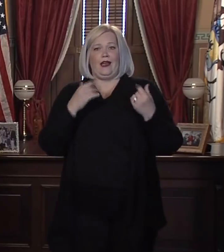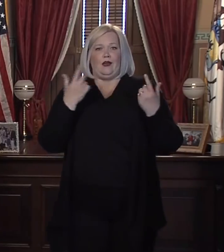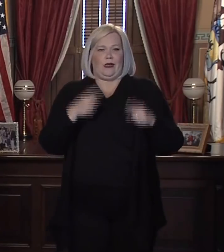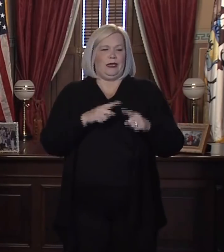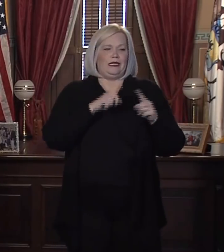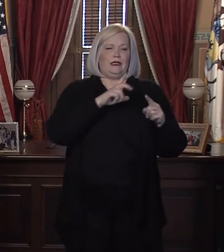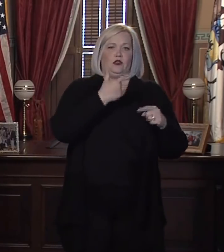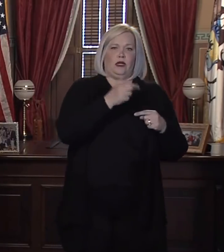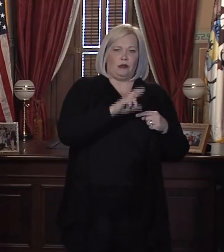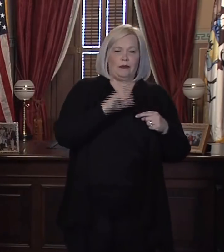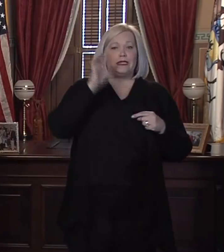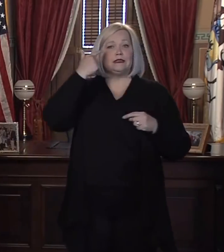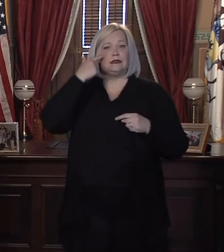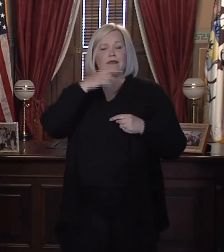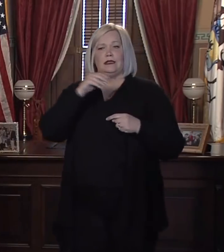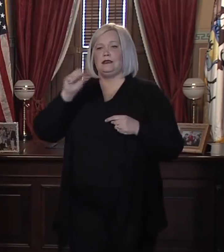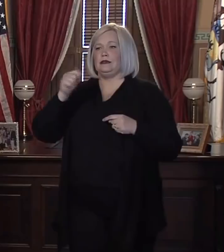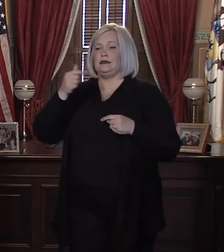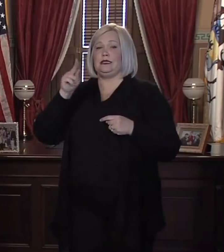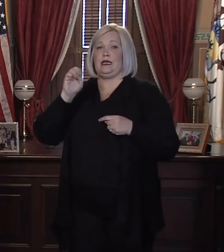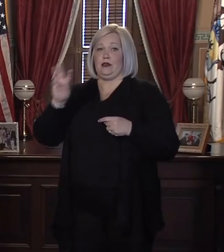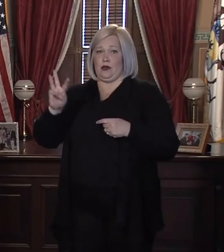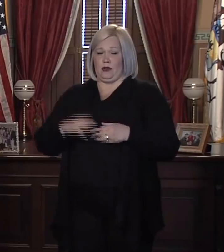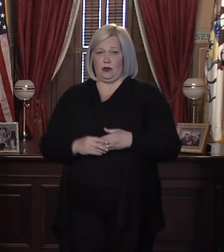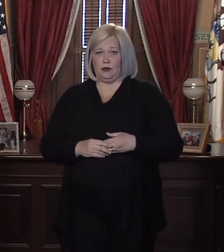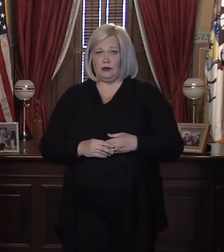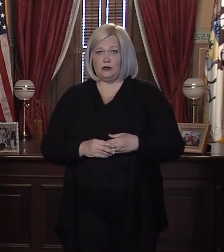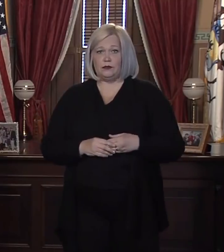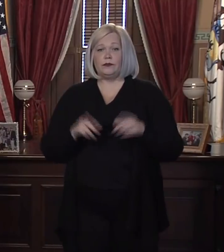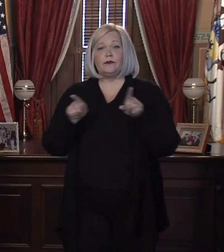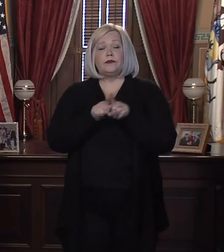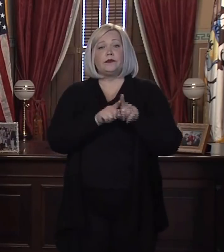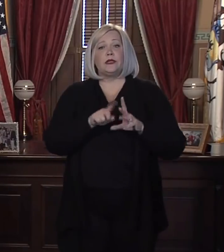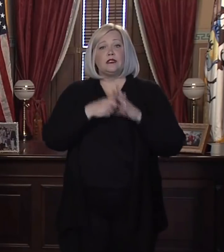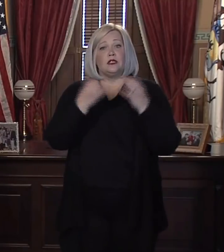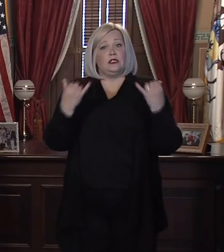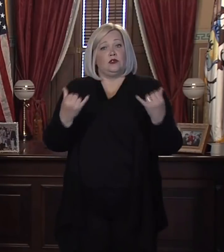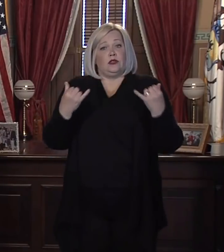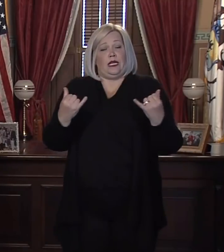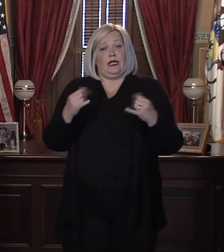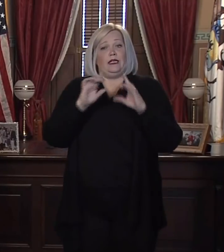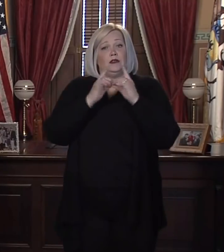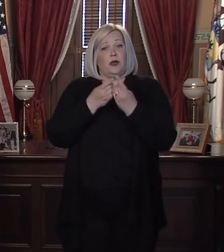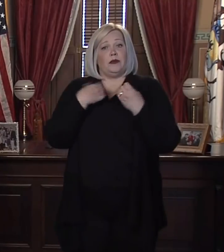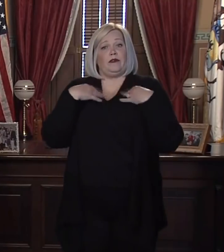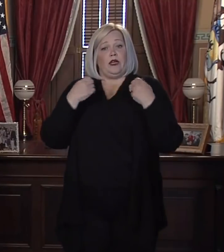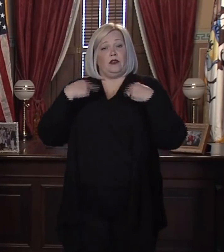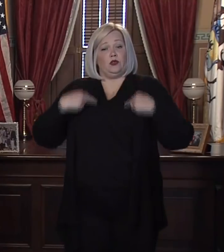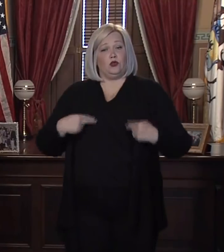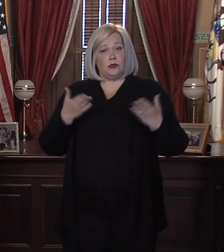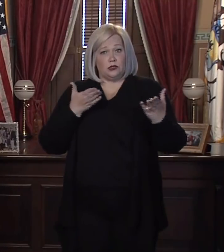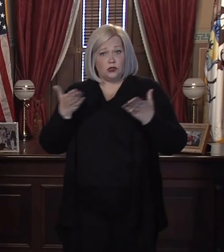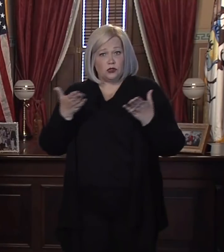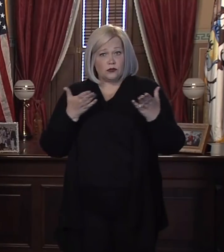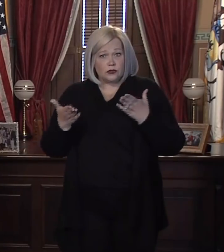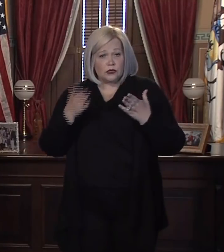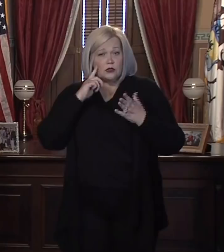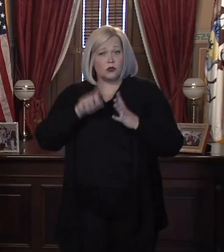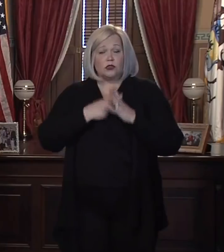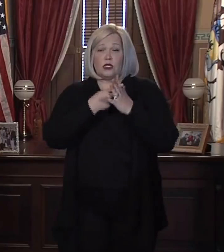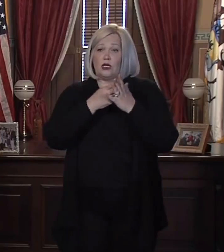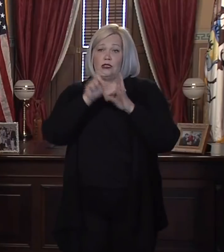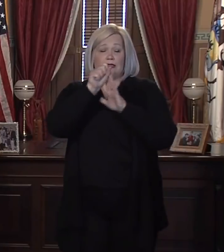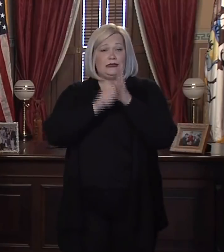Saginaw. Fourth, starting today, the Department of Health and Human Services is launching a